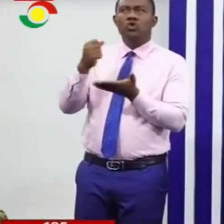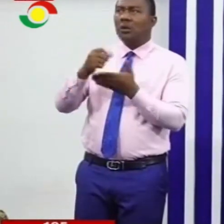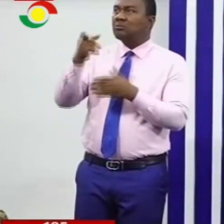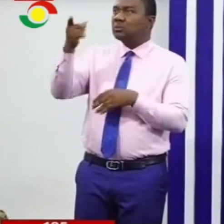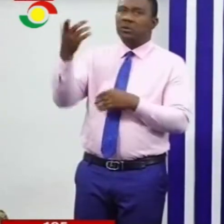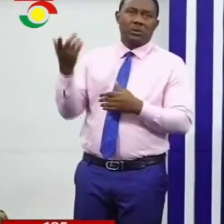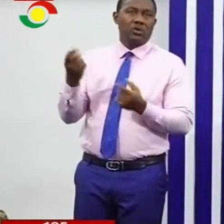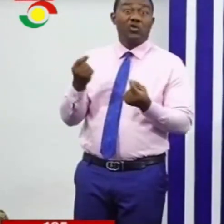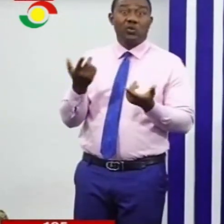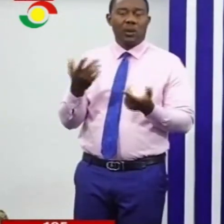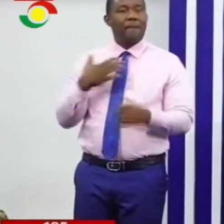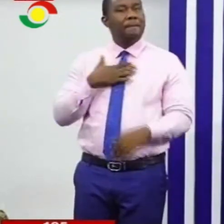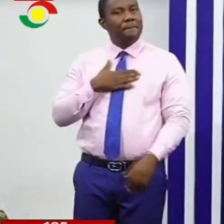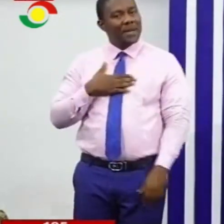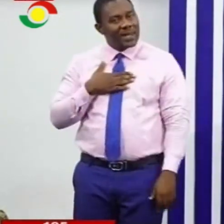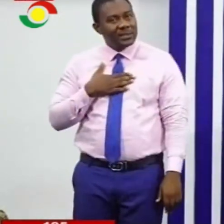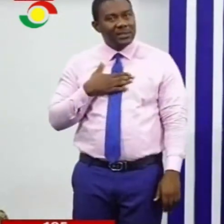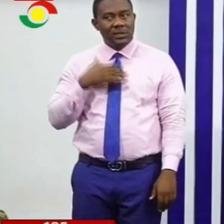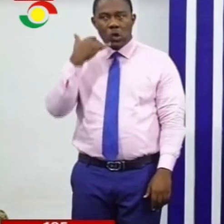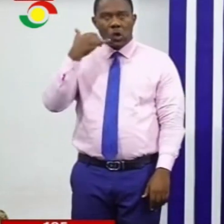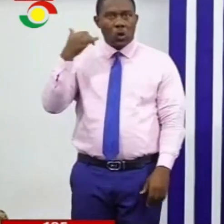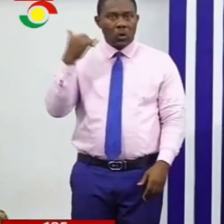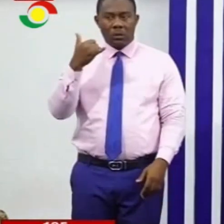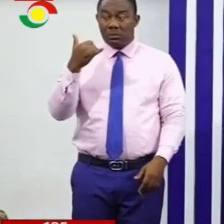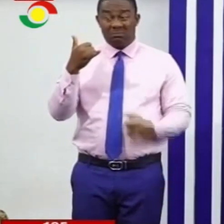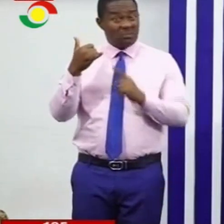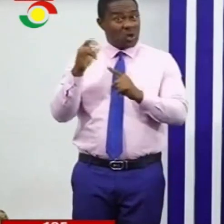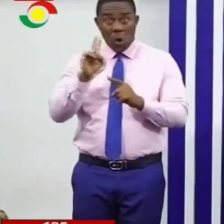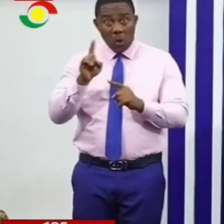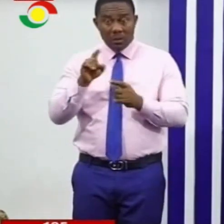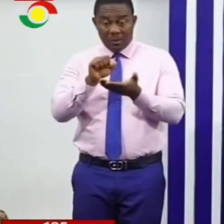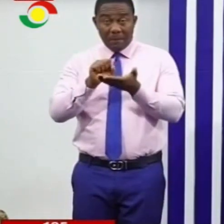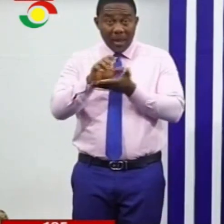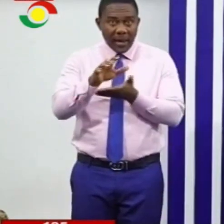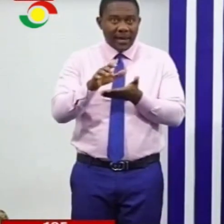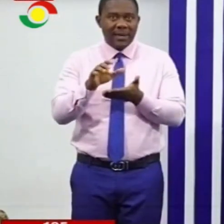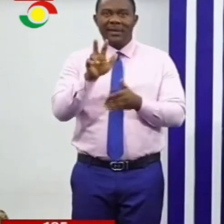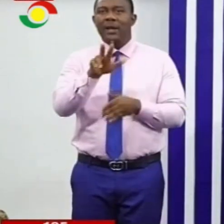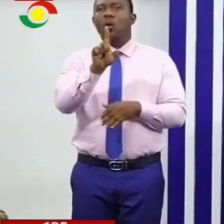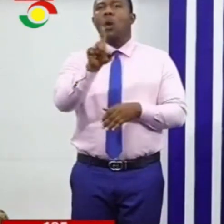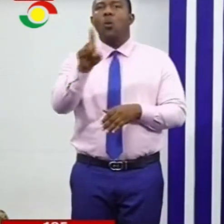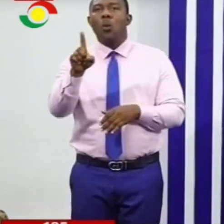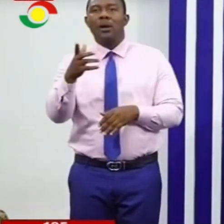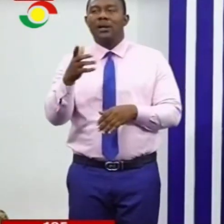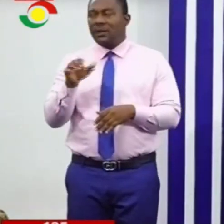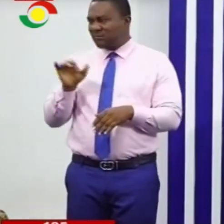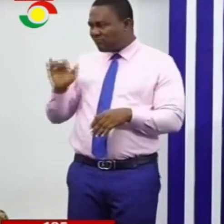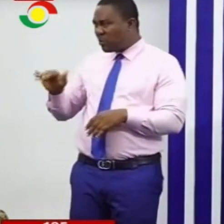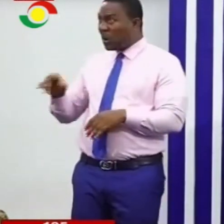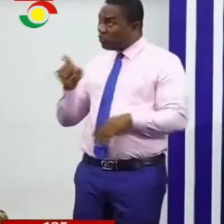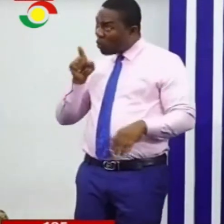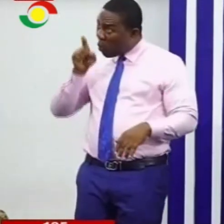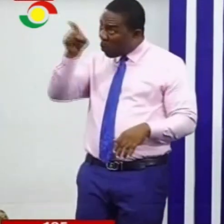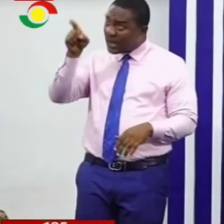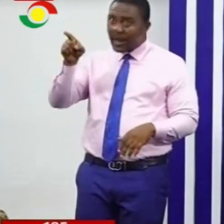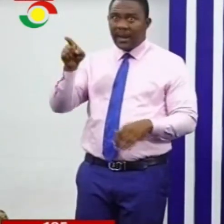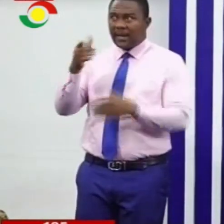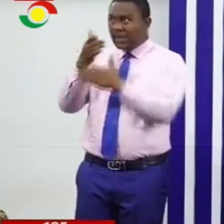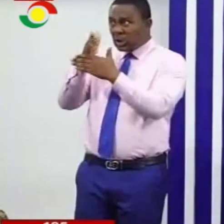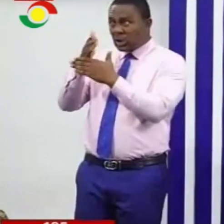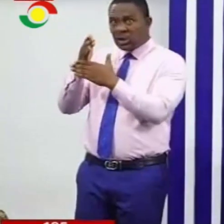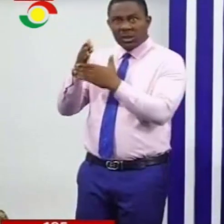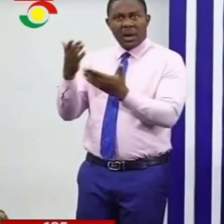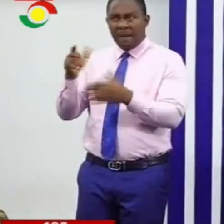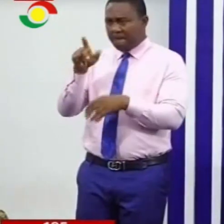day. Yes, stress, ubet me on my feedback. Nay, dear ma, one of my air check materials, no man who say be a woman problem or an